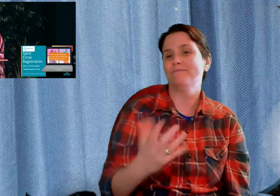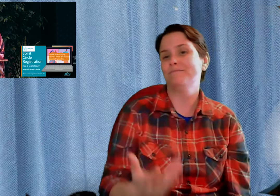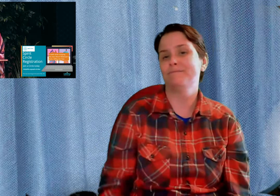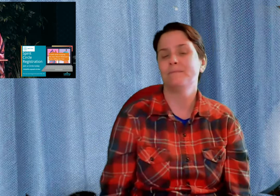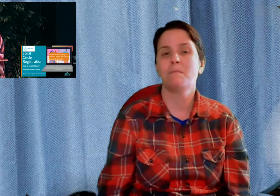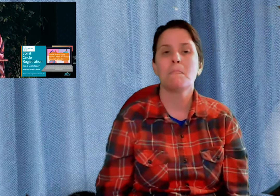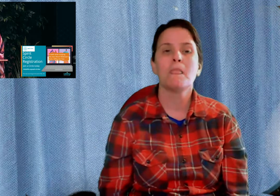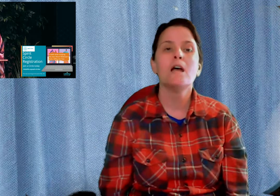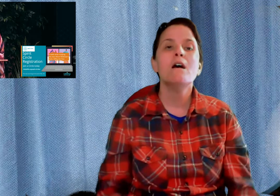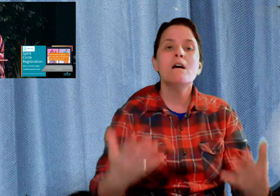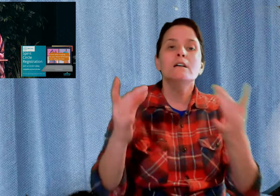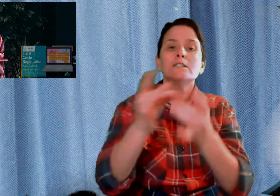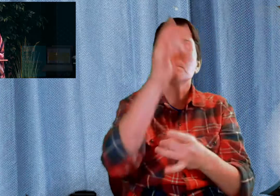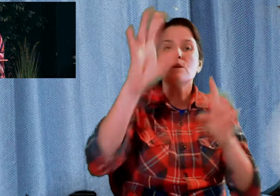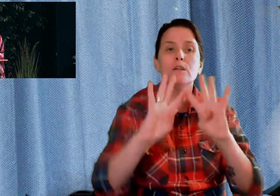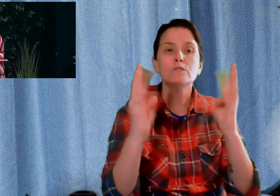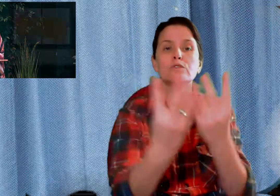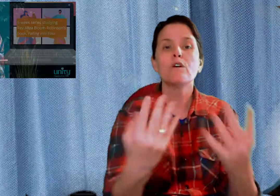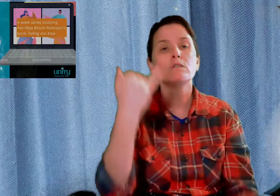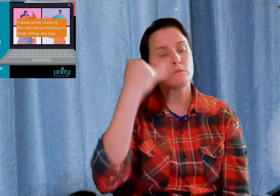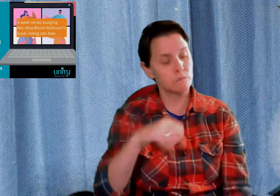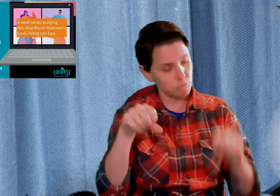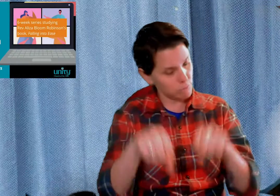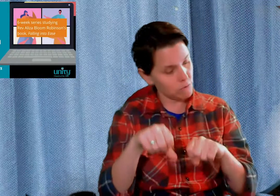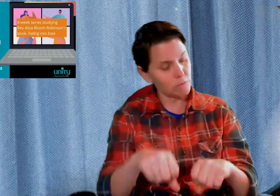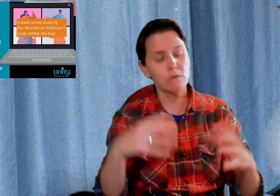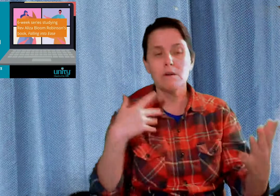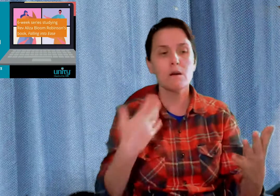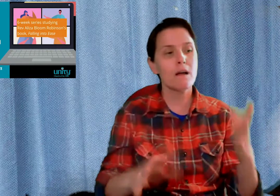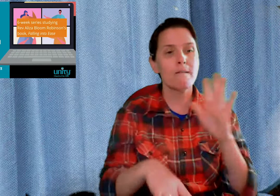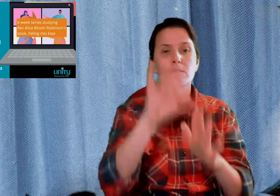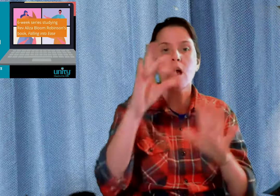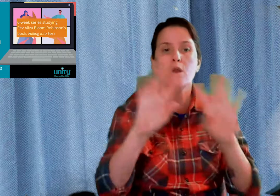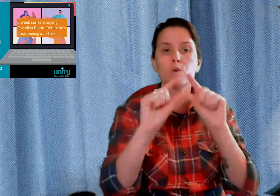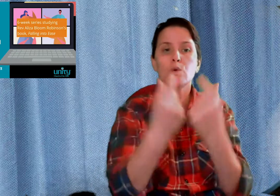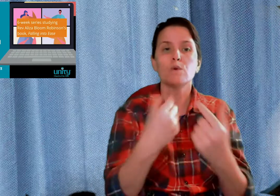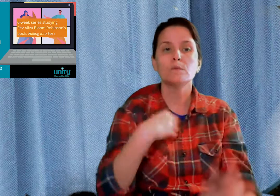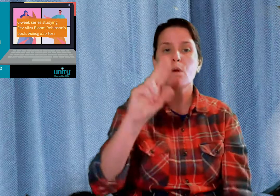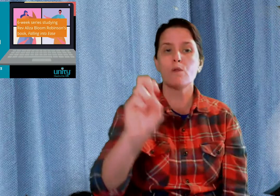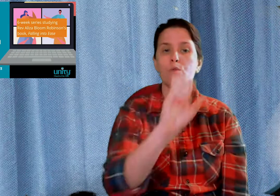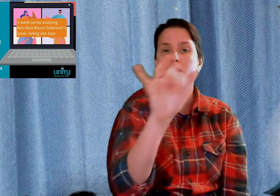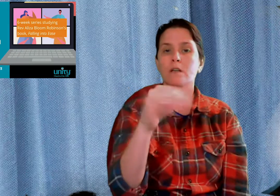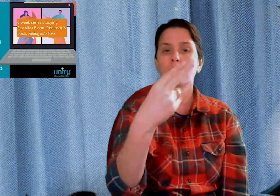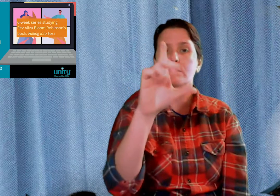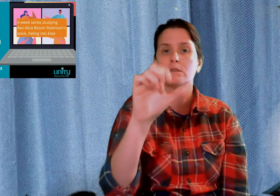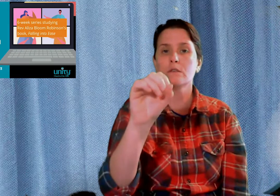at unityhills.org, and if you don't see a group that meets your schedule, please email us at communications